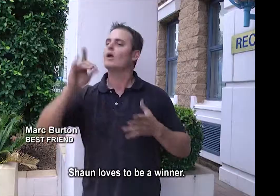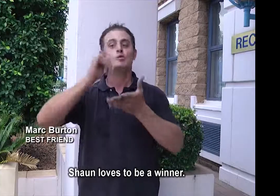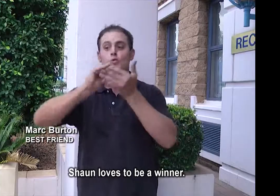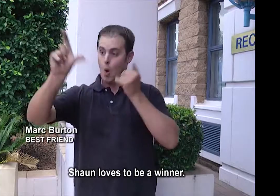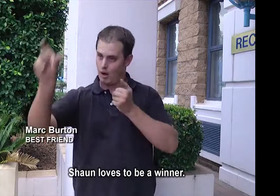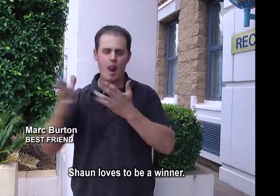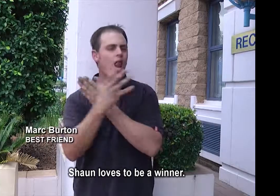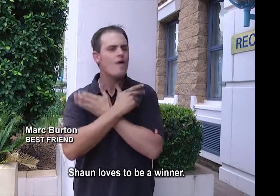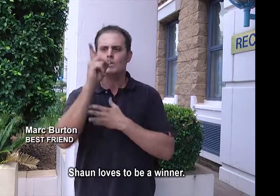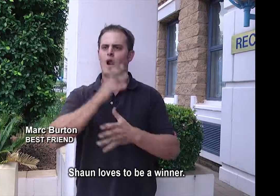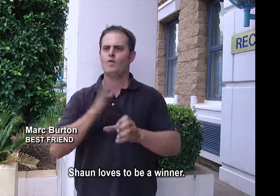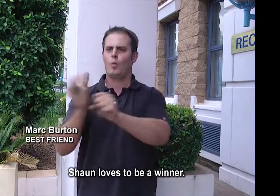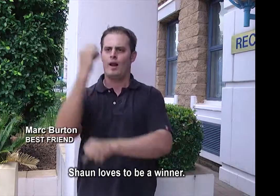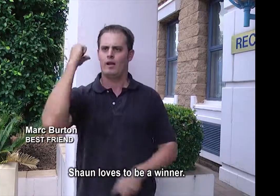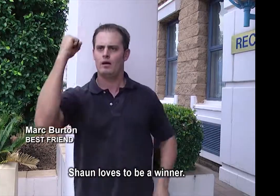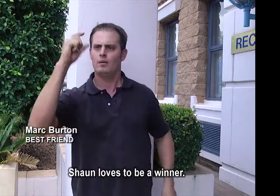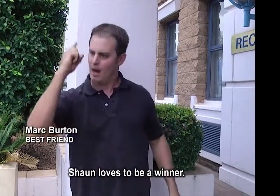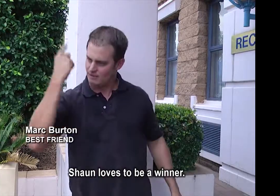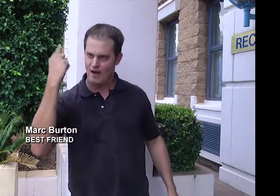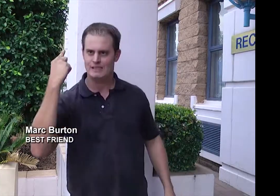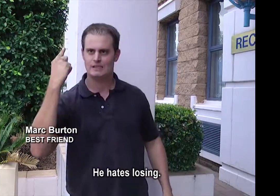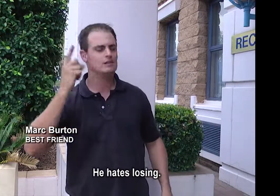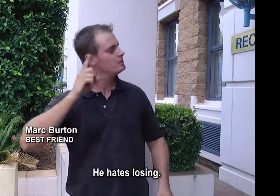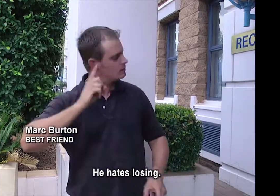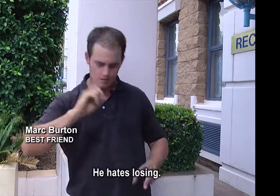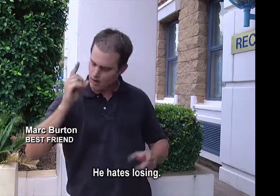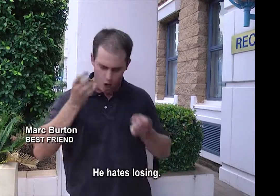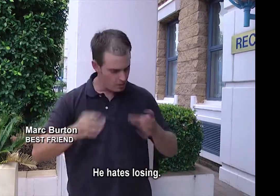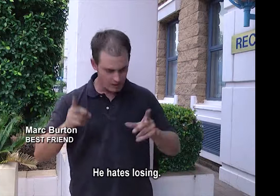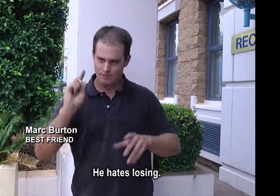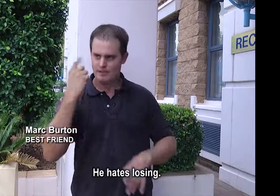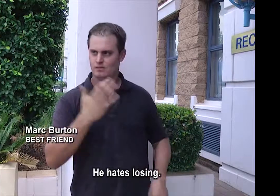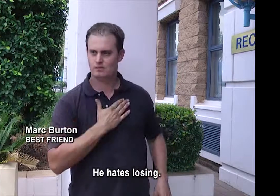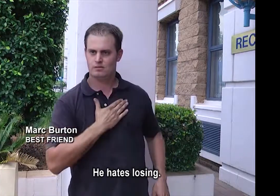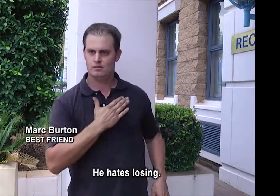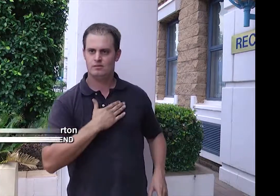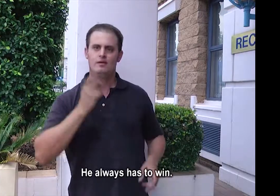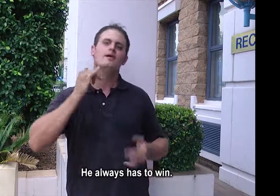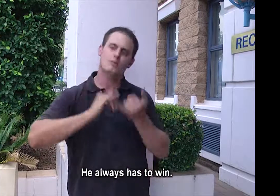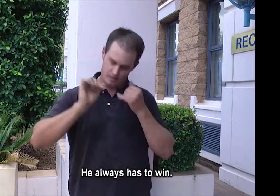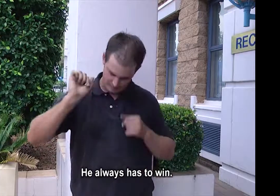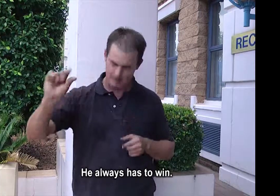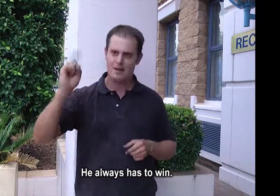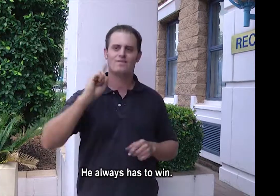Shaun loves to be a winner. He hates losing. He always has to